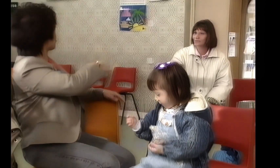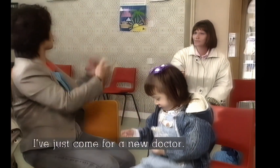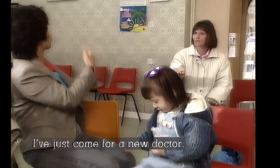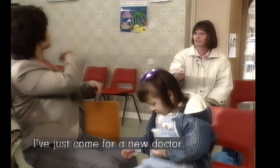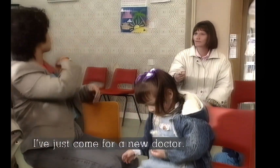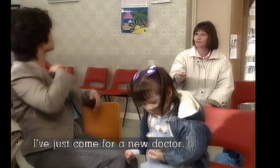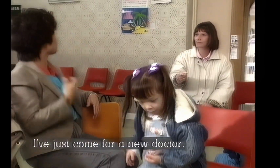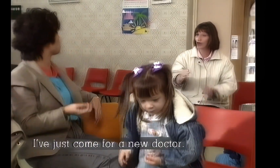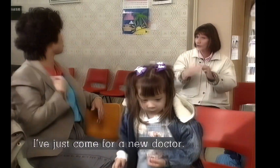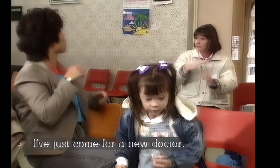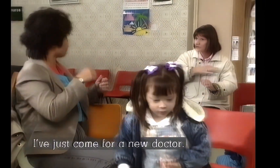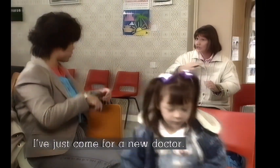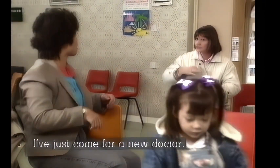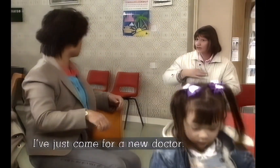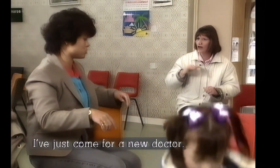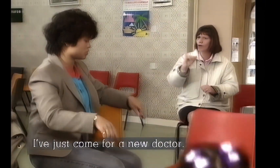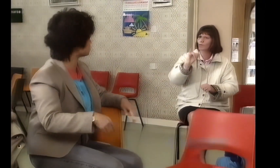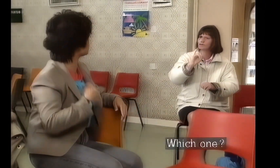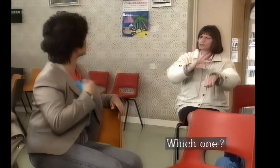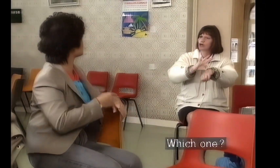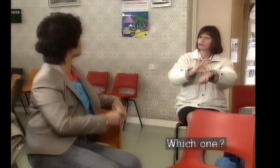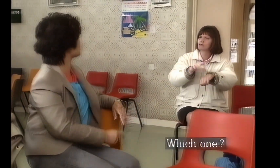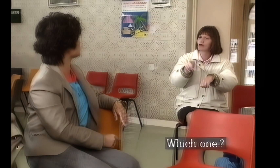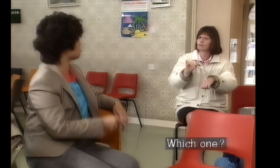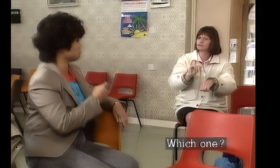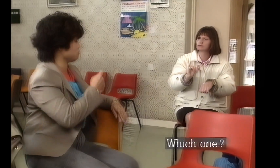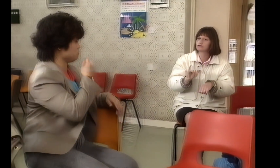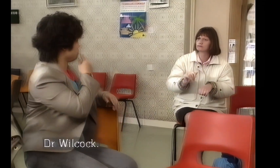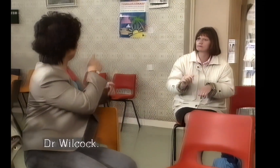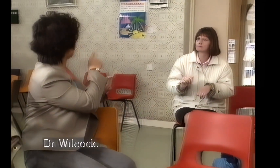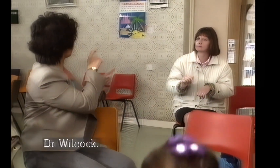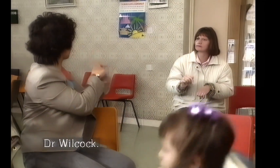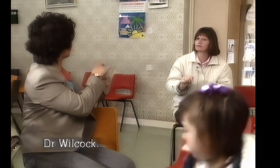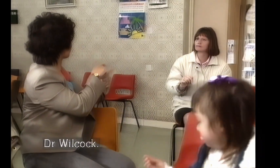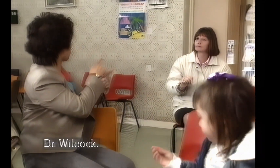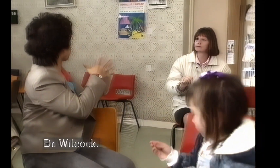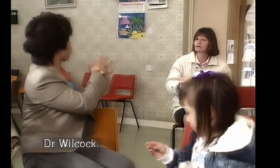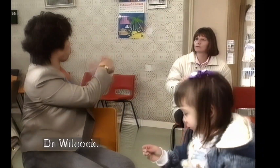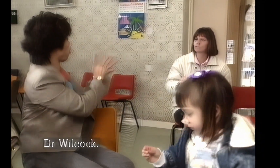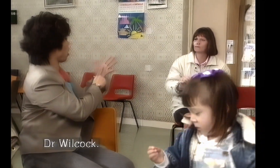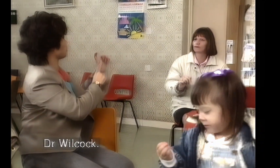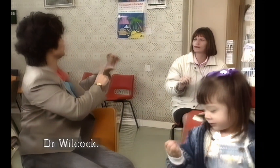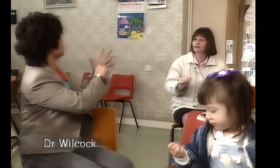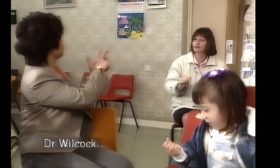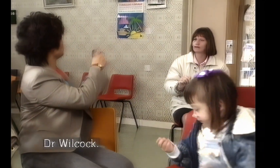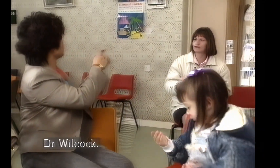Fancy seeing you here. Oh, I've just come for a new doctor. Which one? Oh, it's Dr. Wilcock.